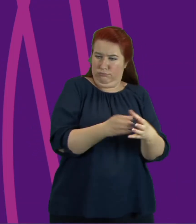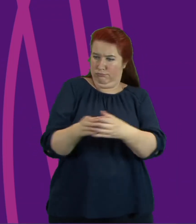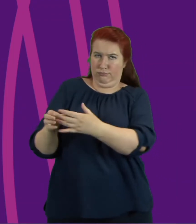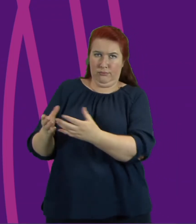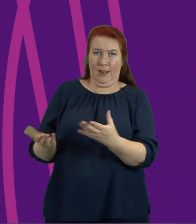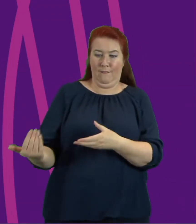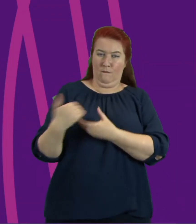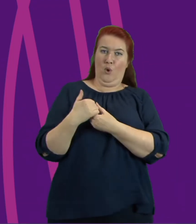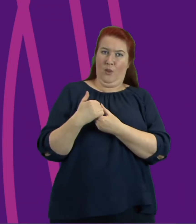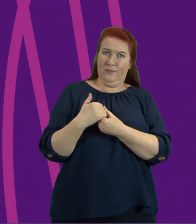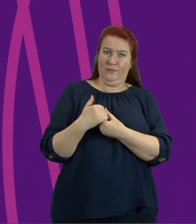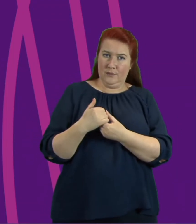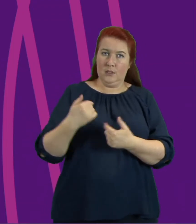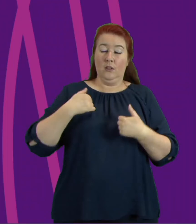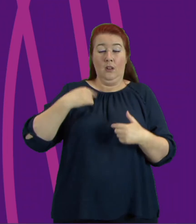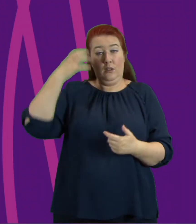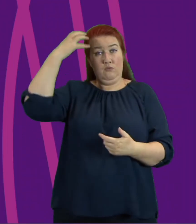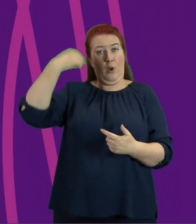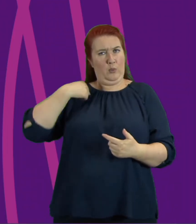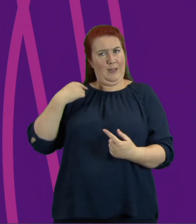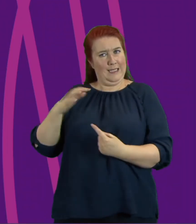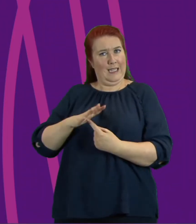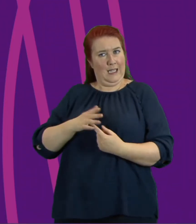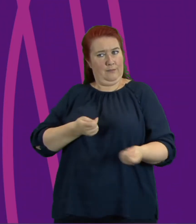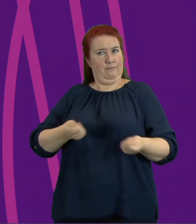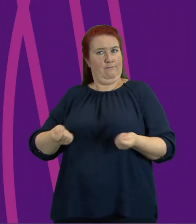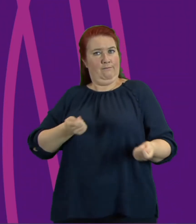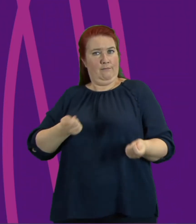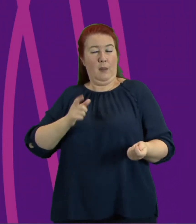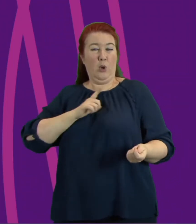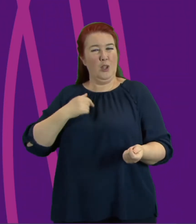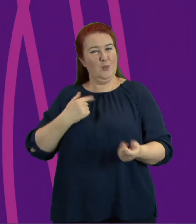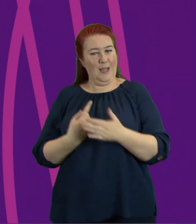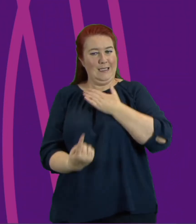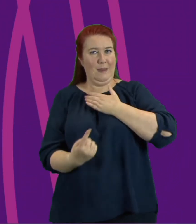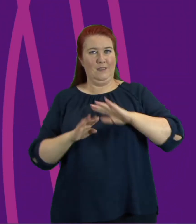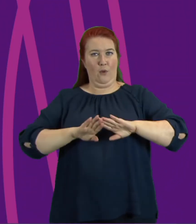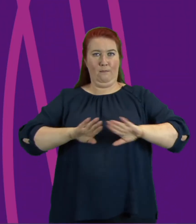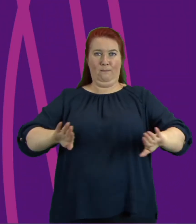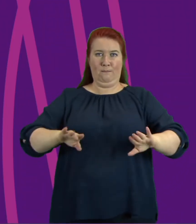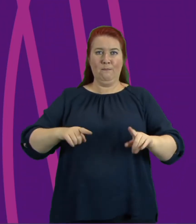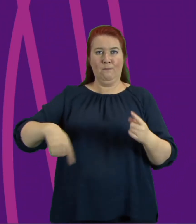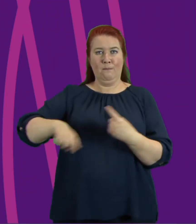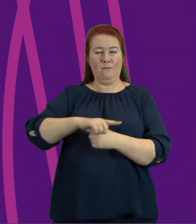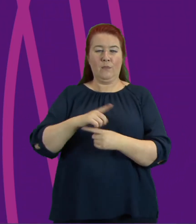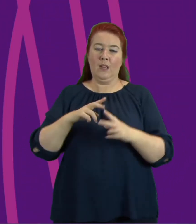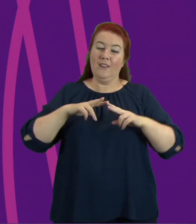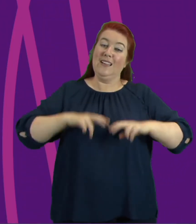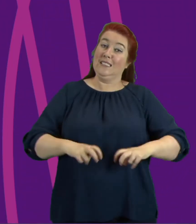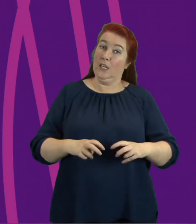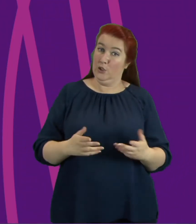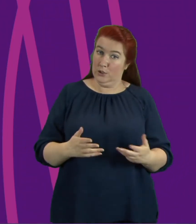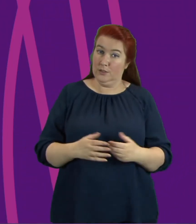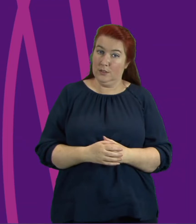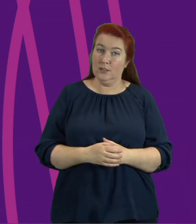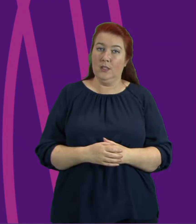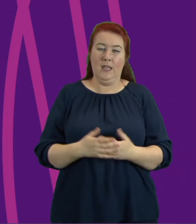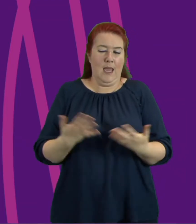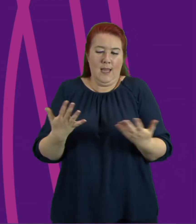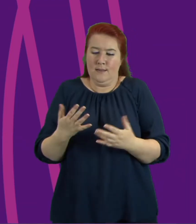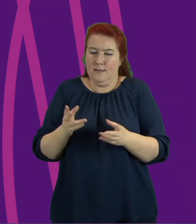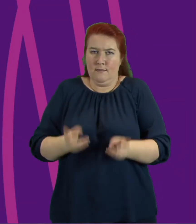in which the Crown plays a key role, given its independent responsibility for the investigation of each